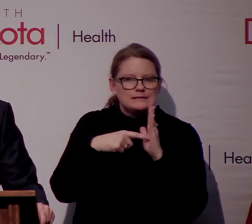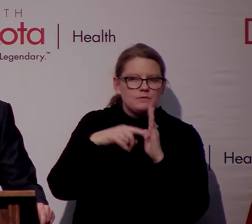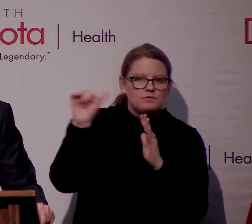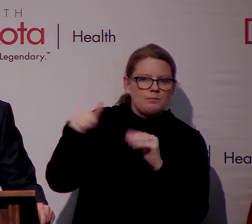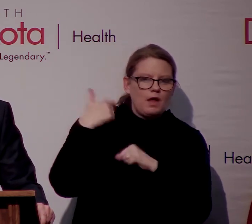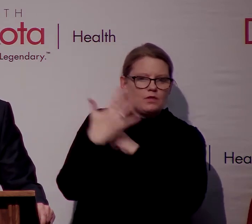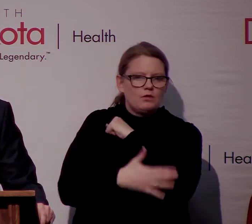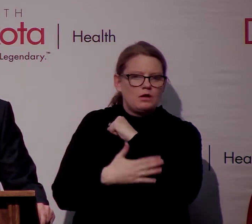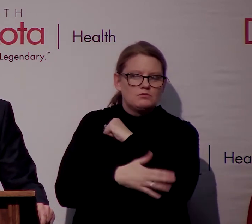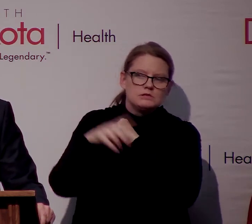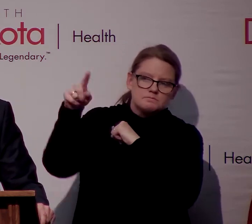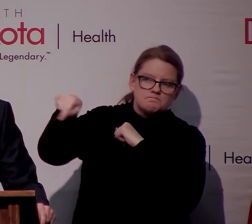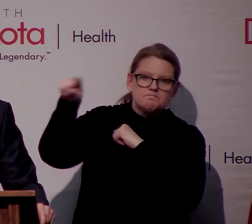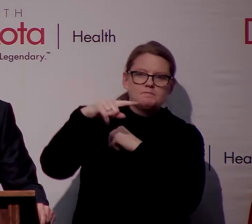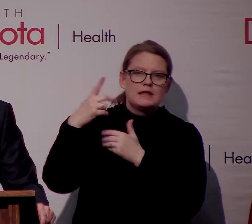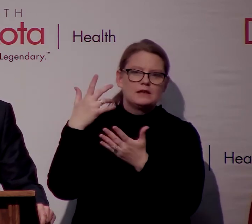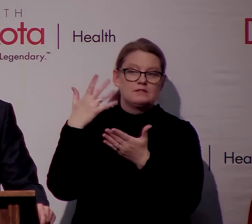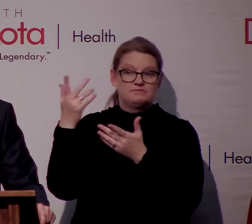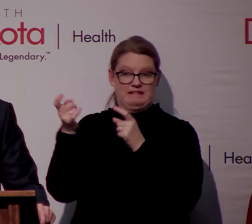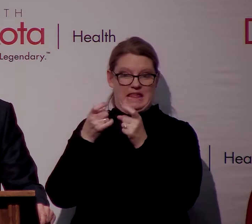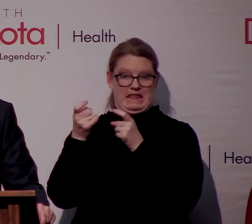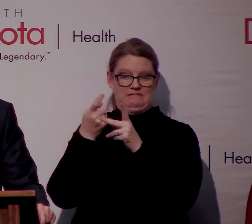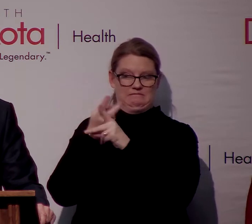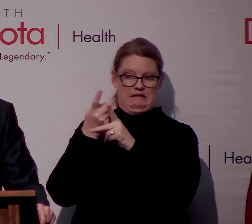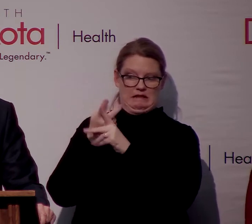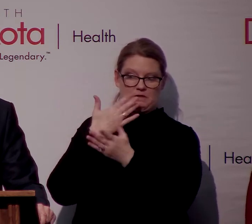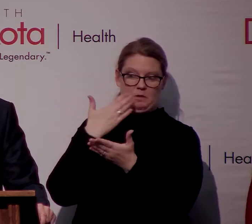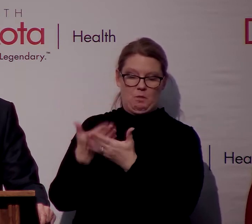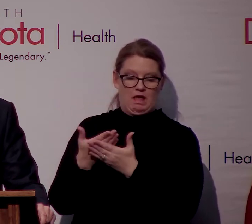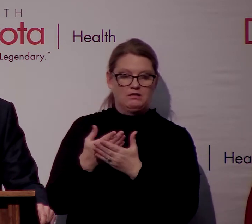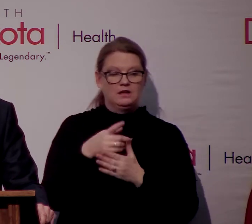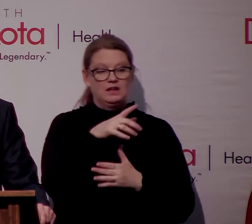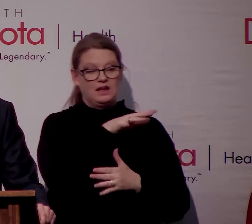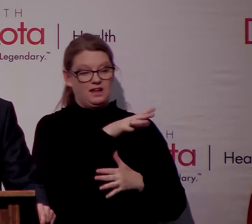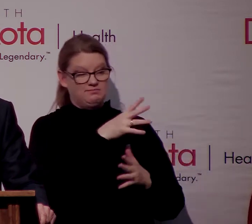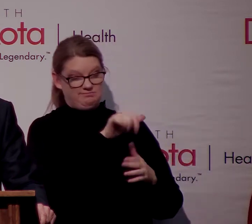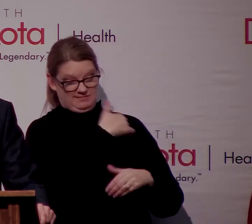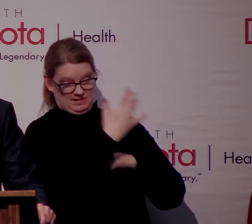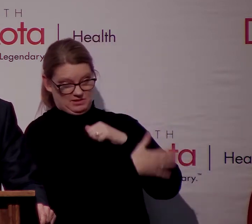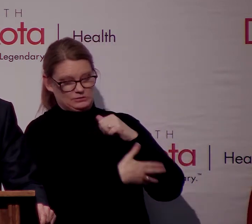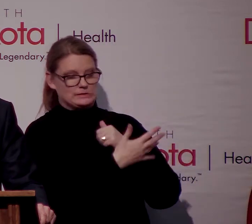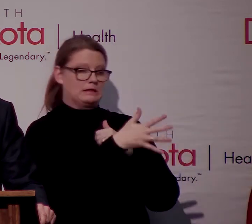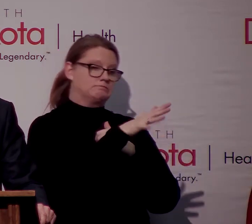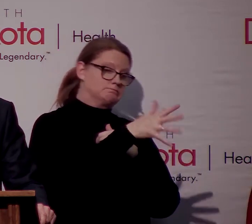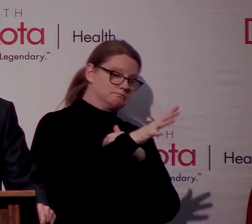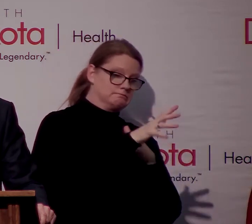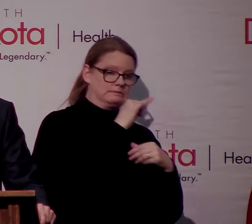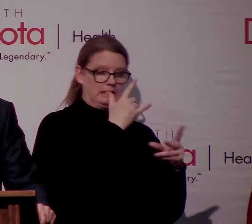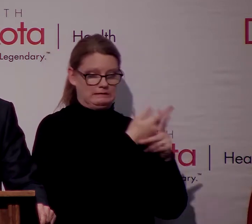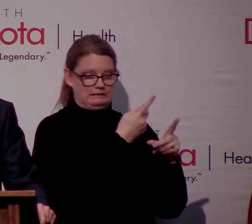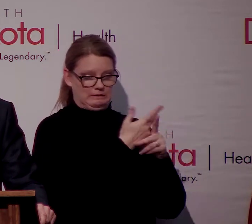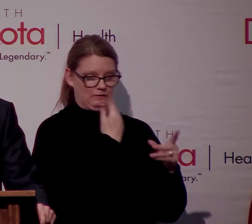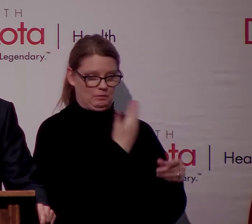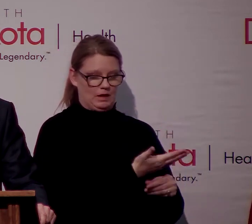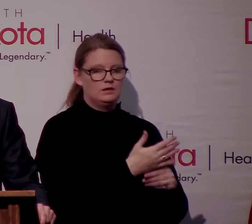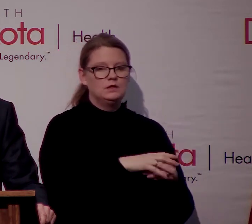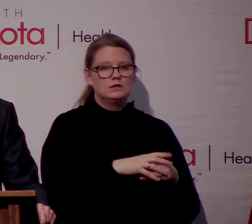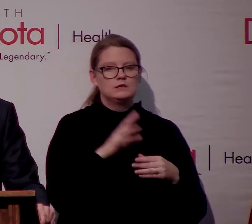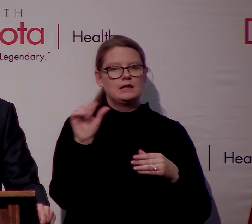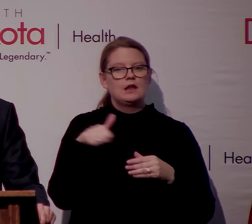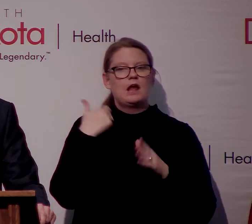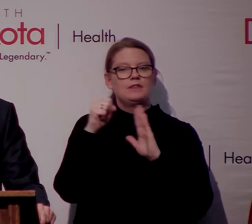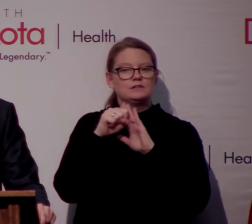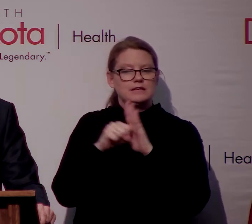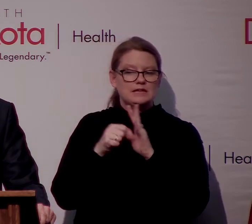that have handled it well and other countries that have handled it less well. We're trying to learn from other states where the spread has been much